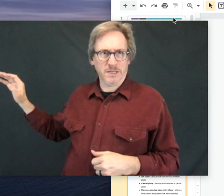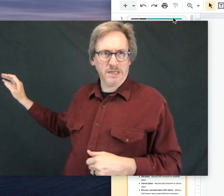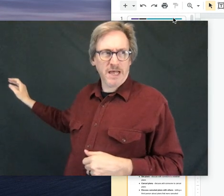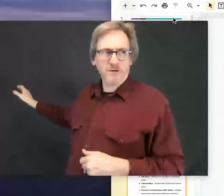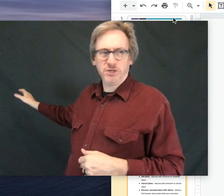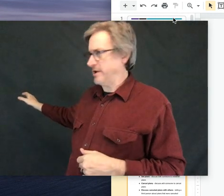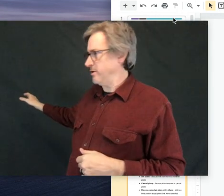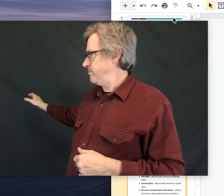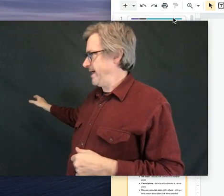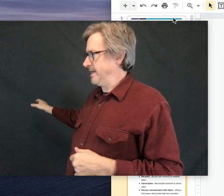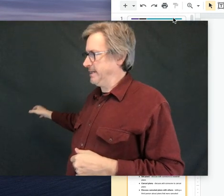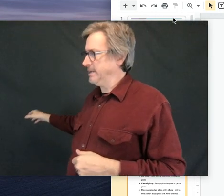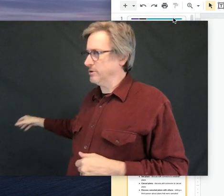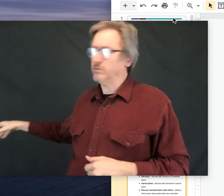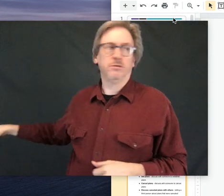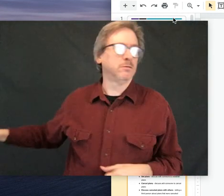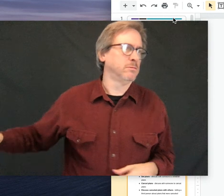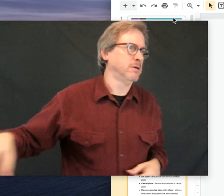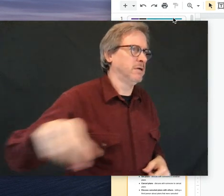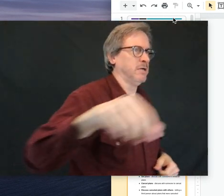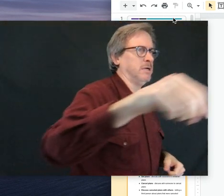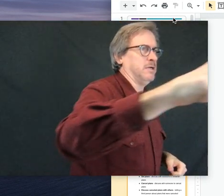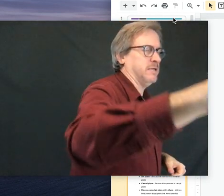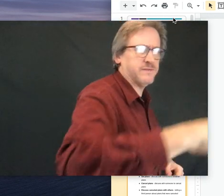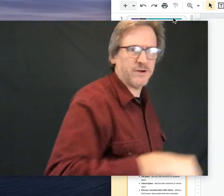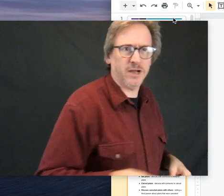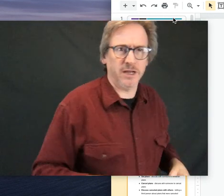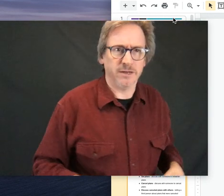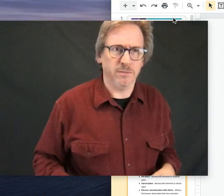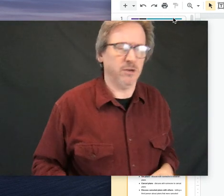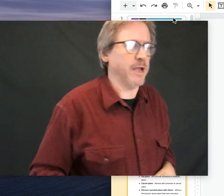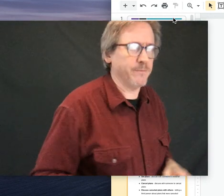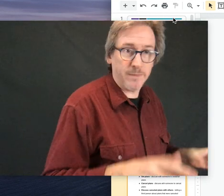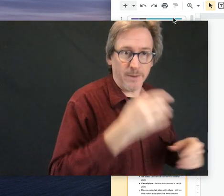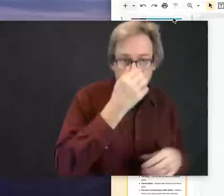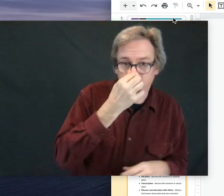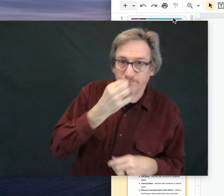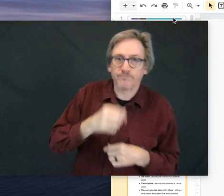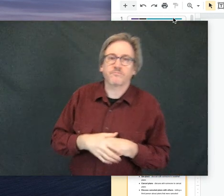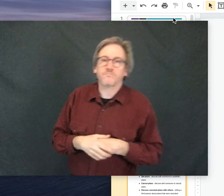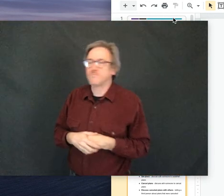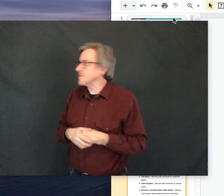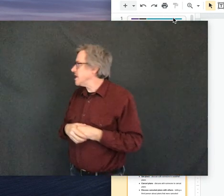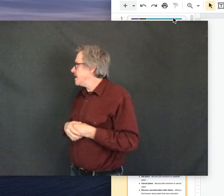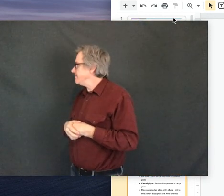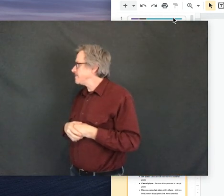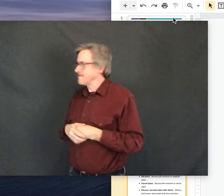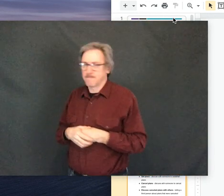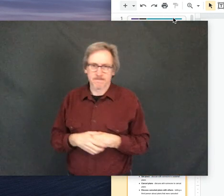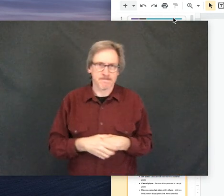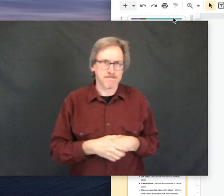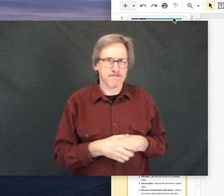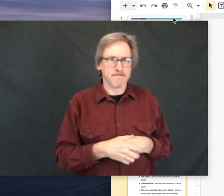A lot of shadow back here. It's very odd. Okay, anyway.